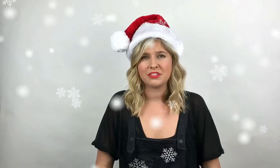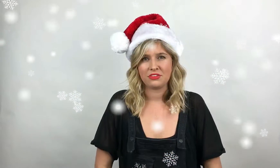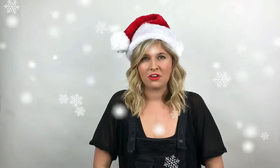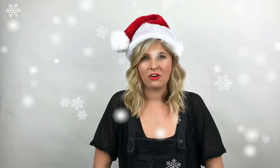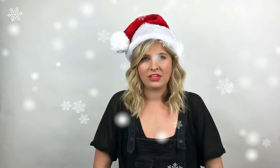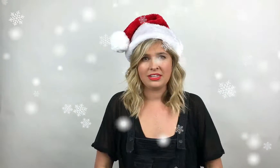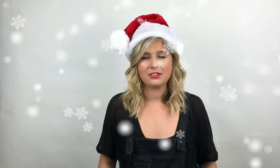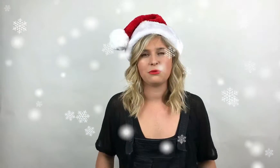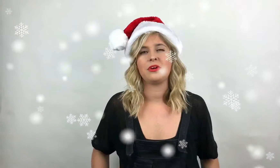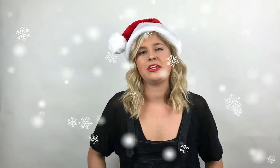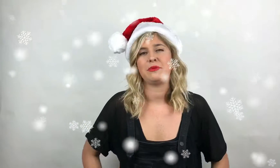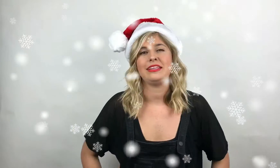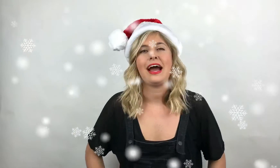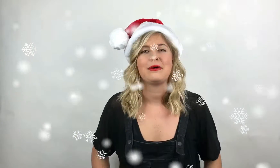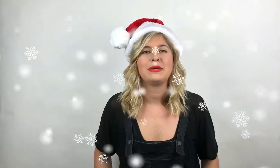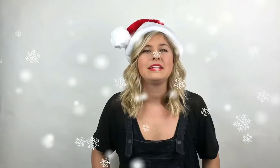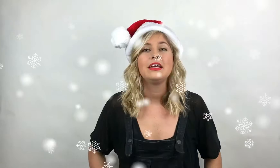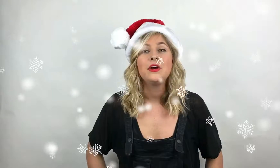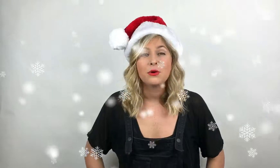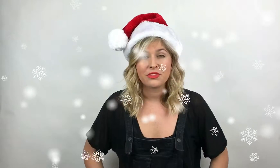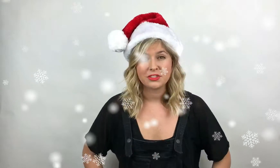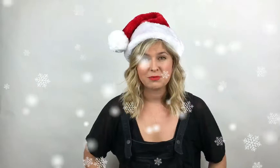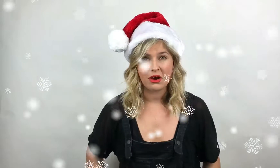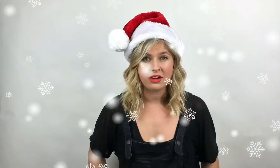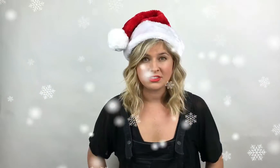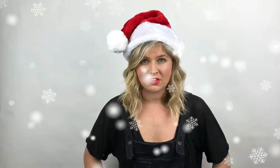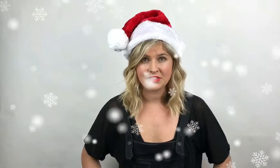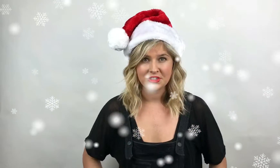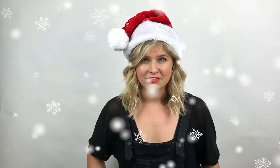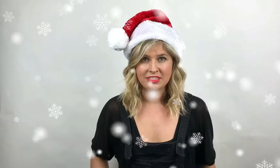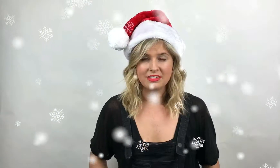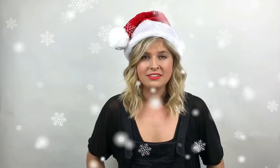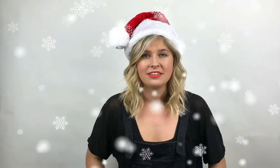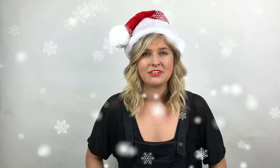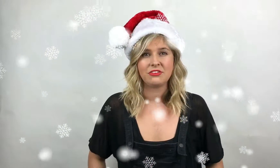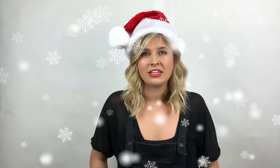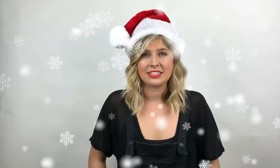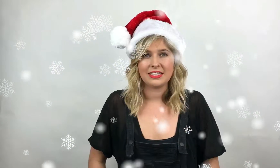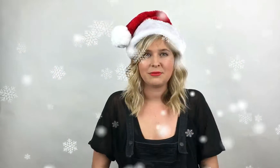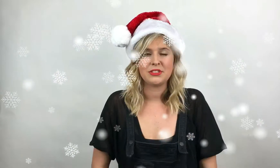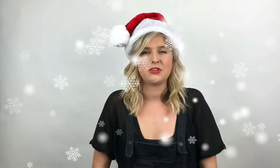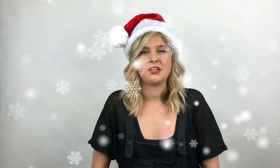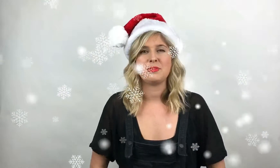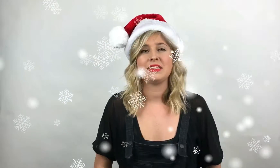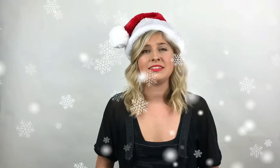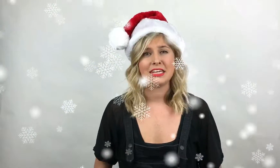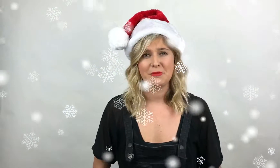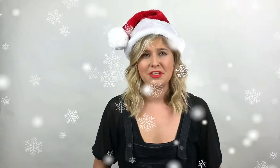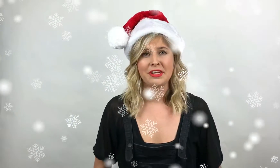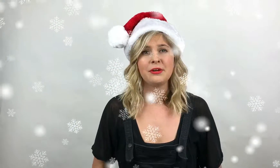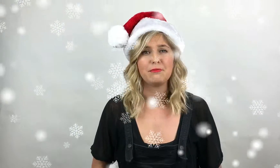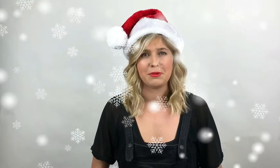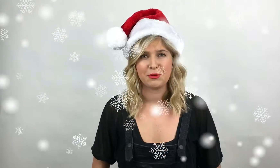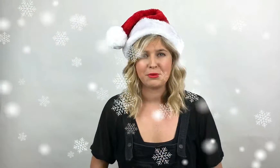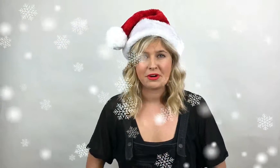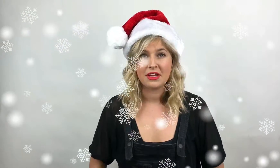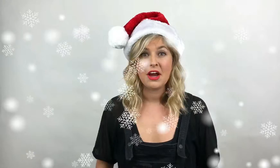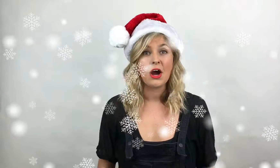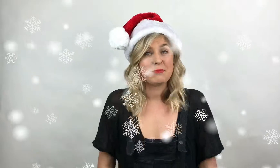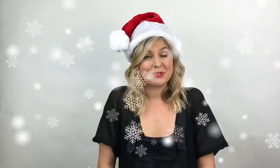best for the holidays, we can make that happen. With our spa and salon services, the Avant team is ready to make this time of the year memorable. Our books